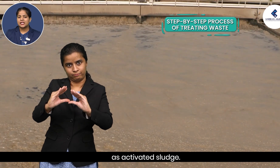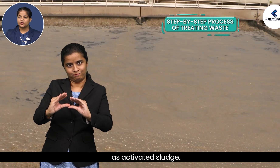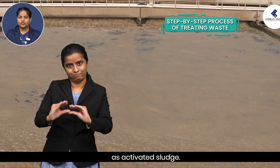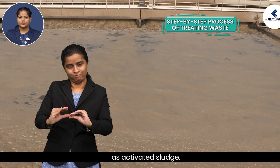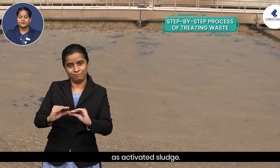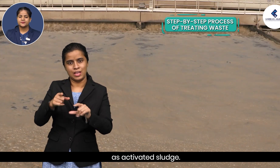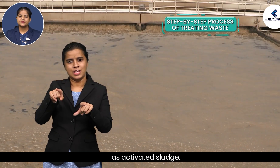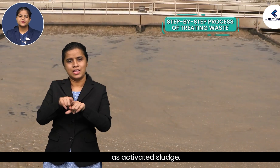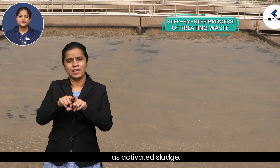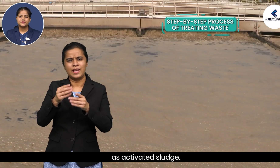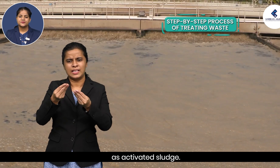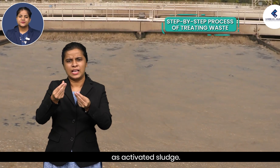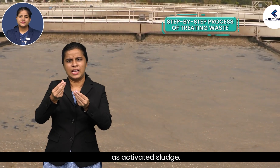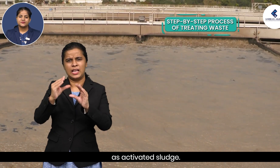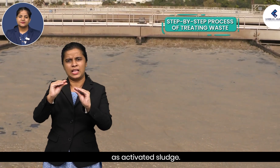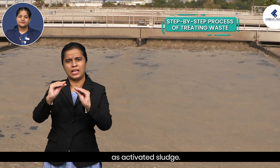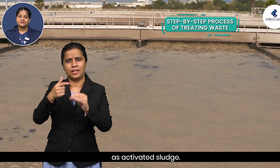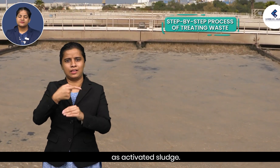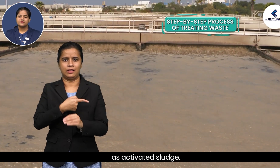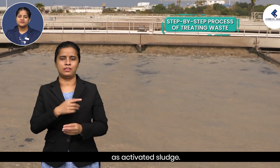activated sludge.